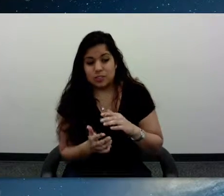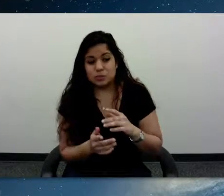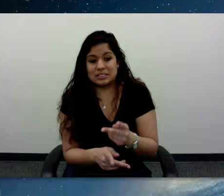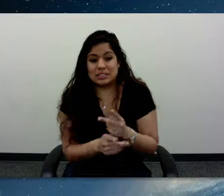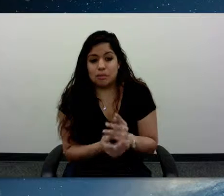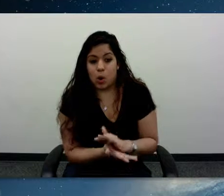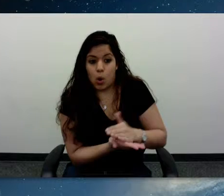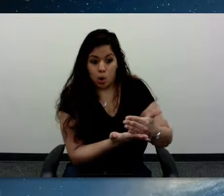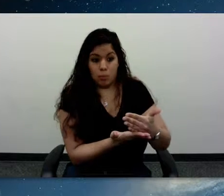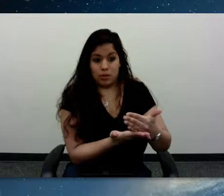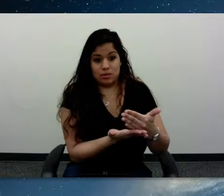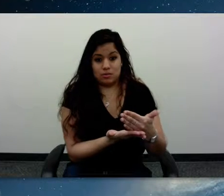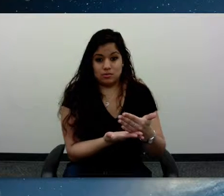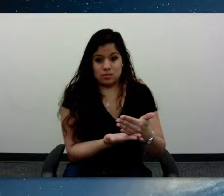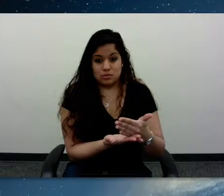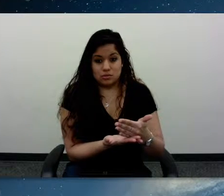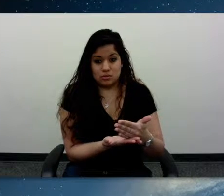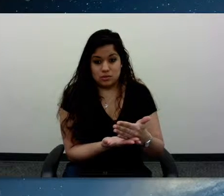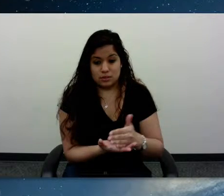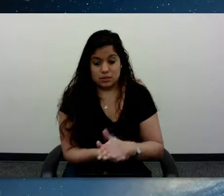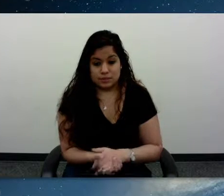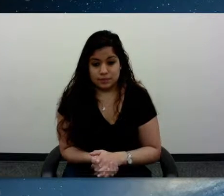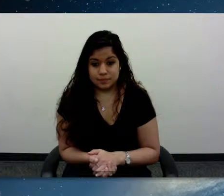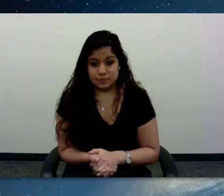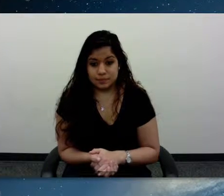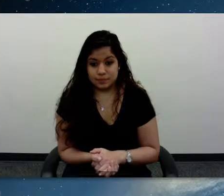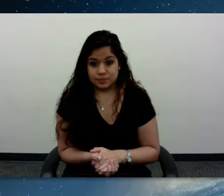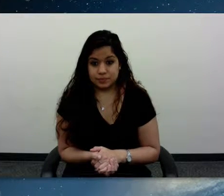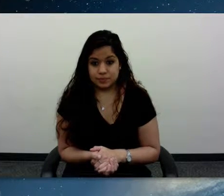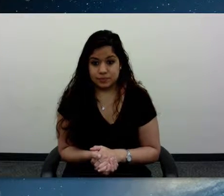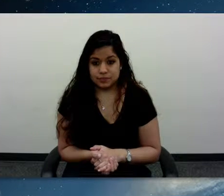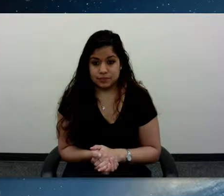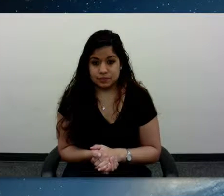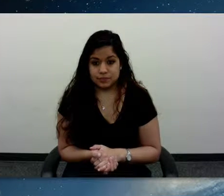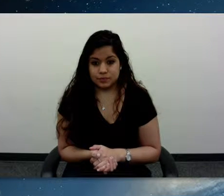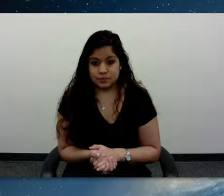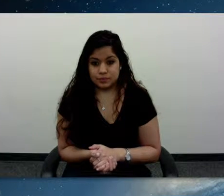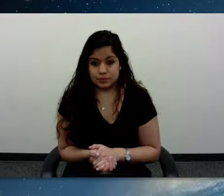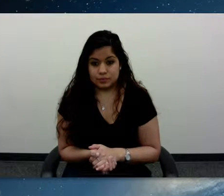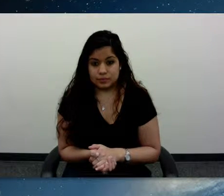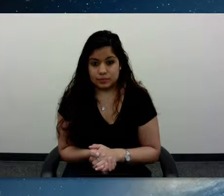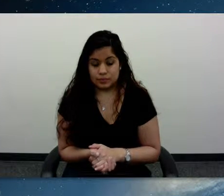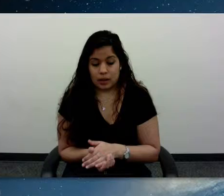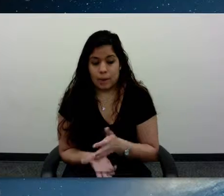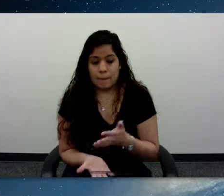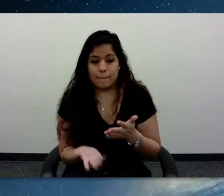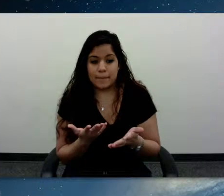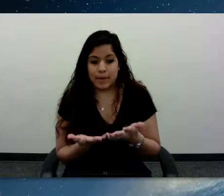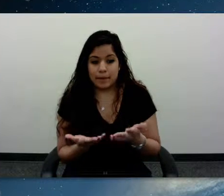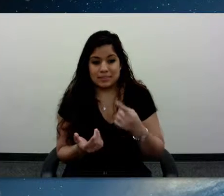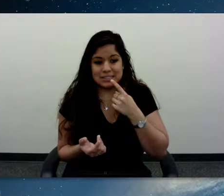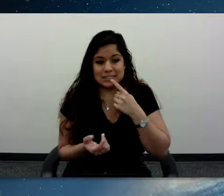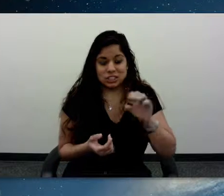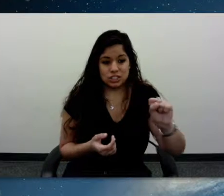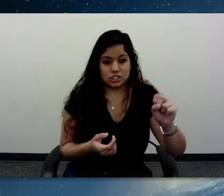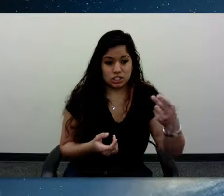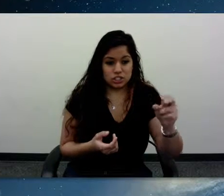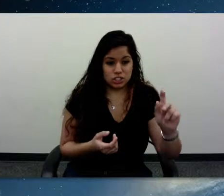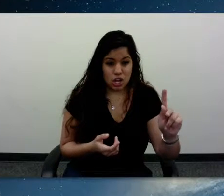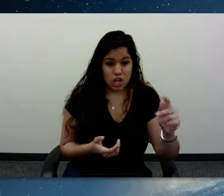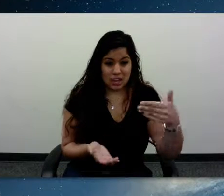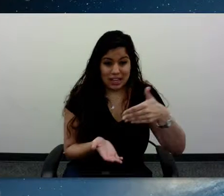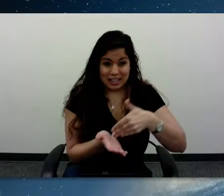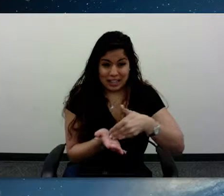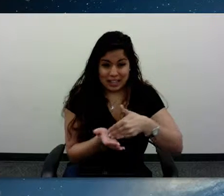hear me over the machine. But you would leave that on. It might tell you to shock again in 2 minutes. It might not tell you to shock in 2